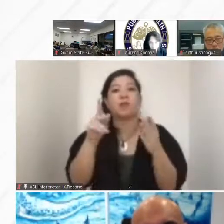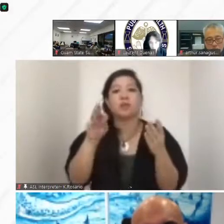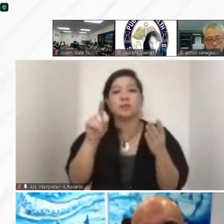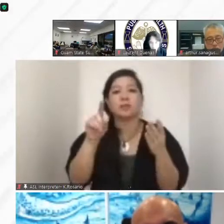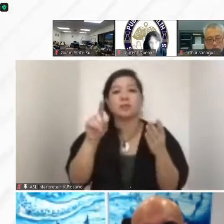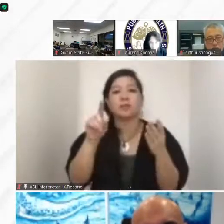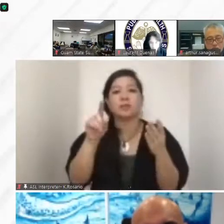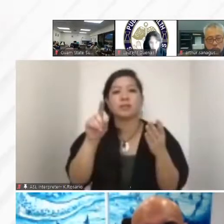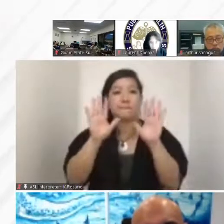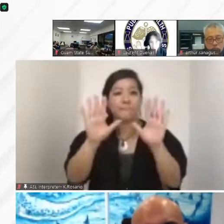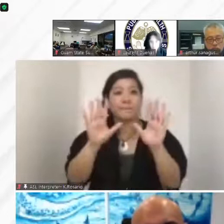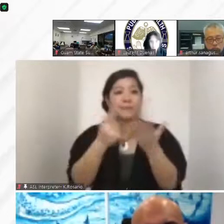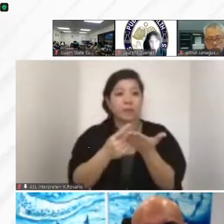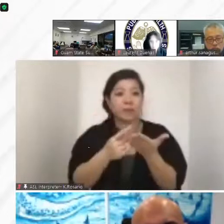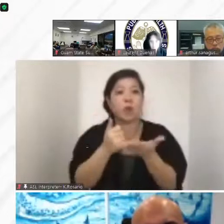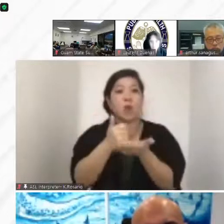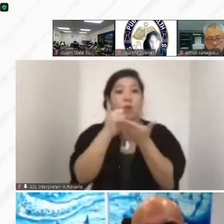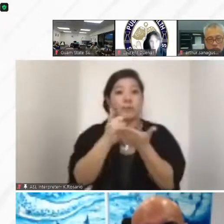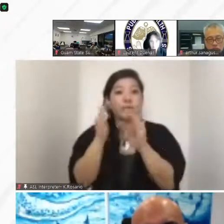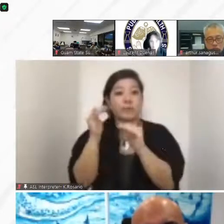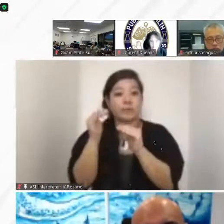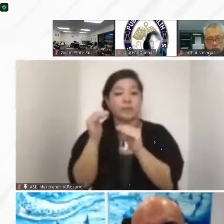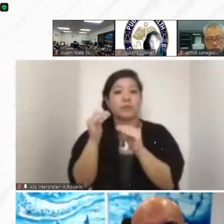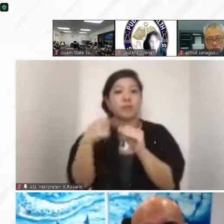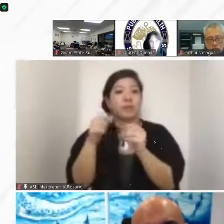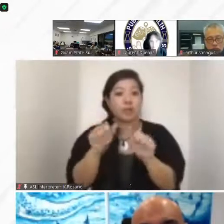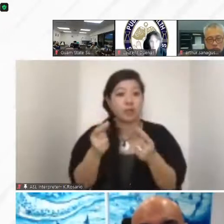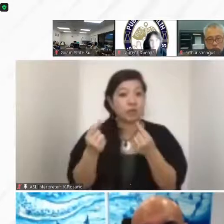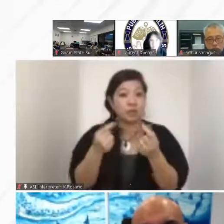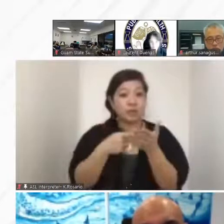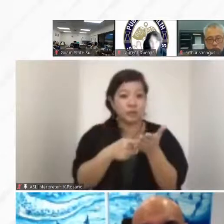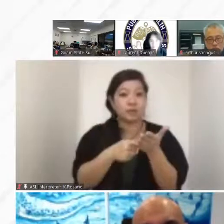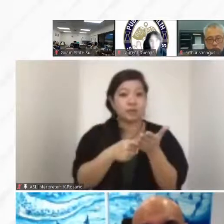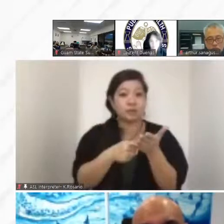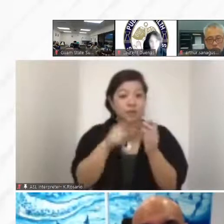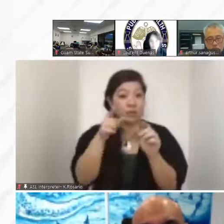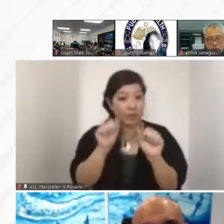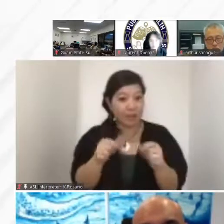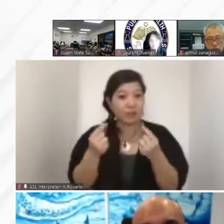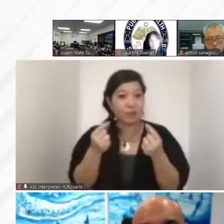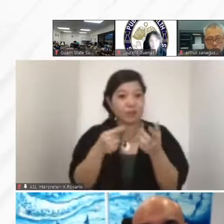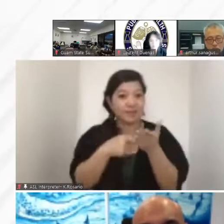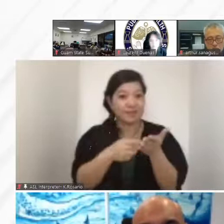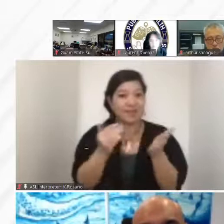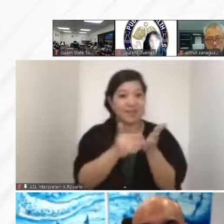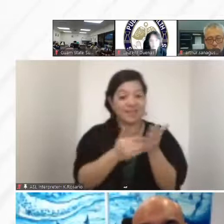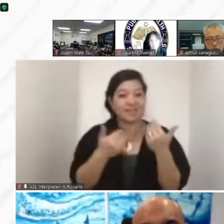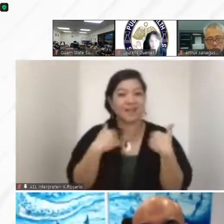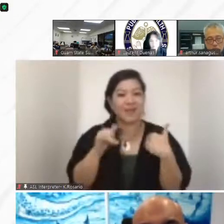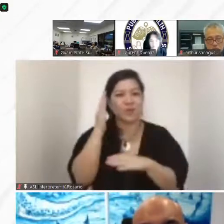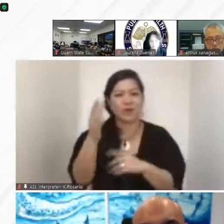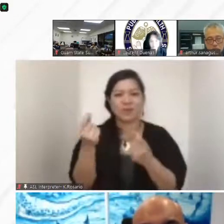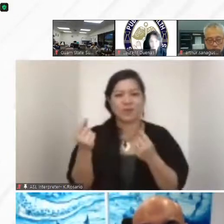discussion. I hope it is helpful. We can do this. We can. You can do this. So again, let's have that will to get